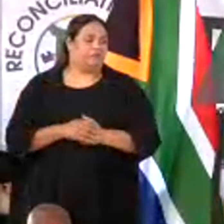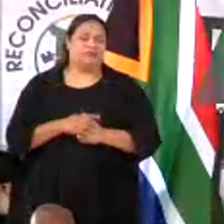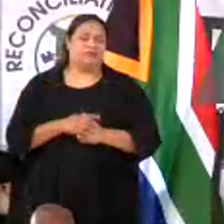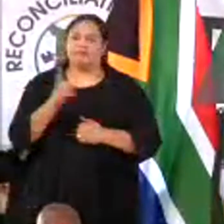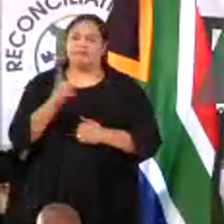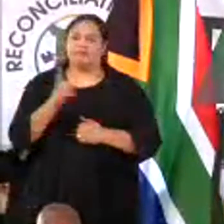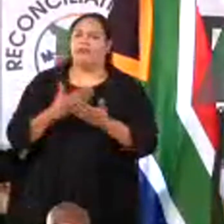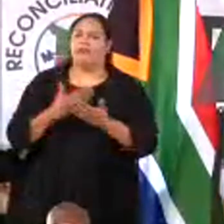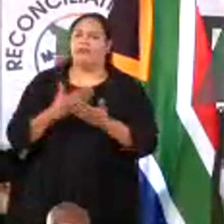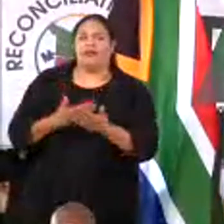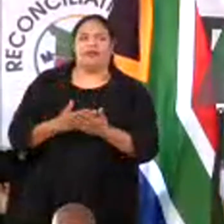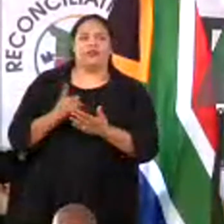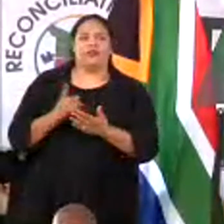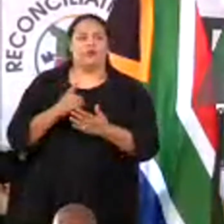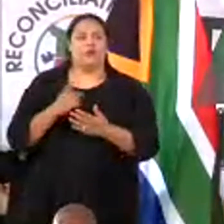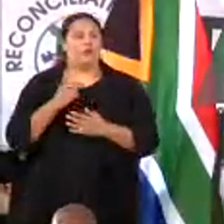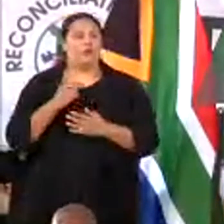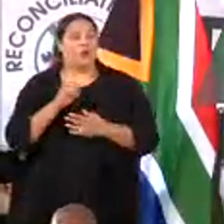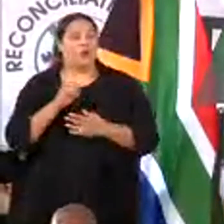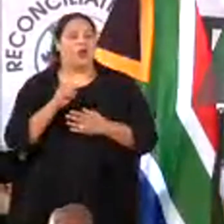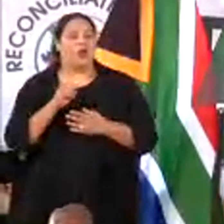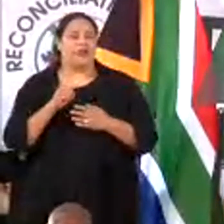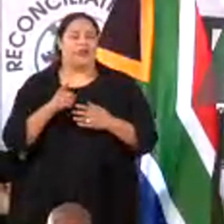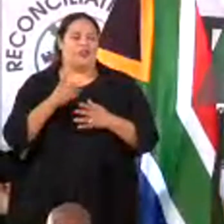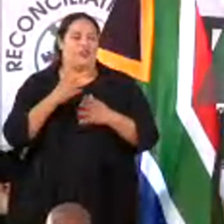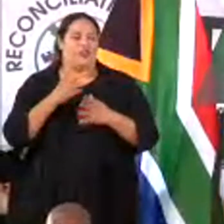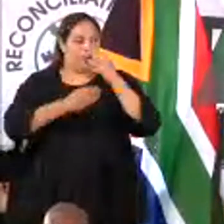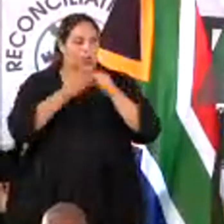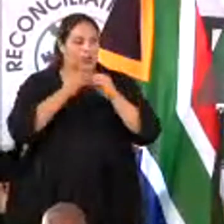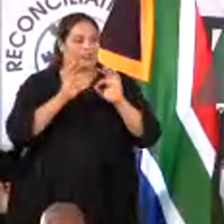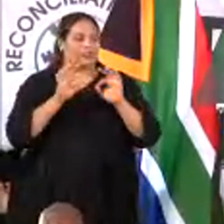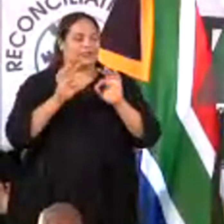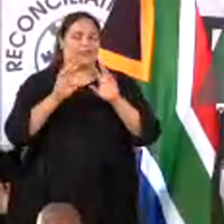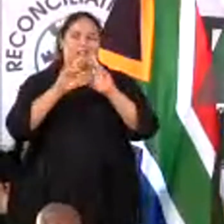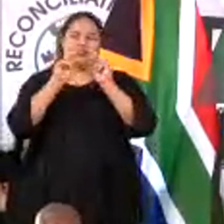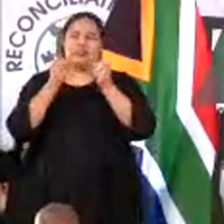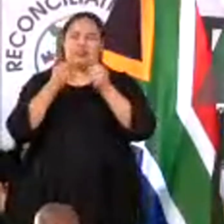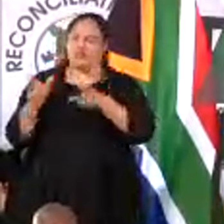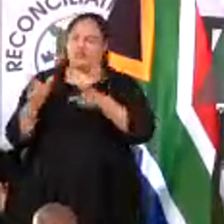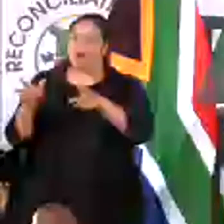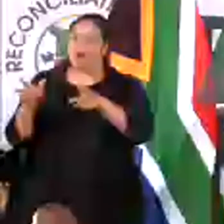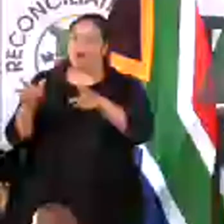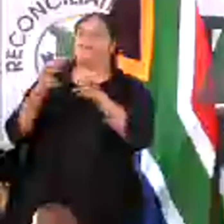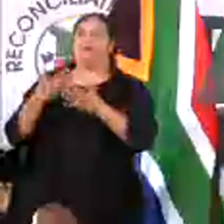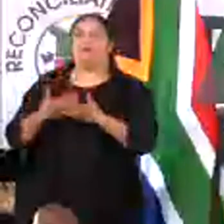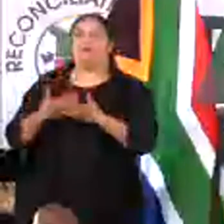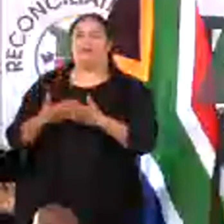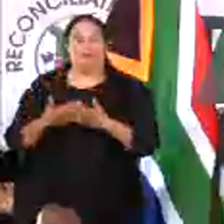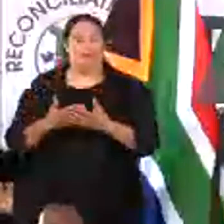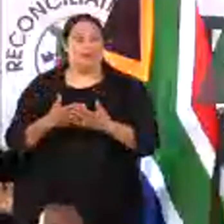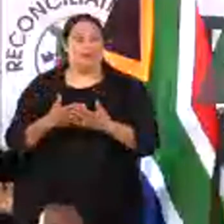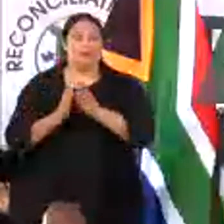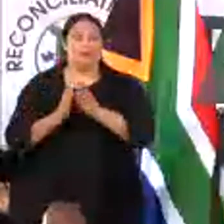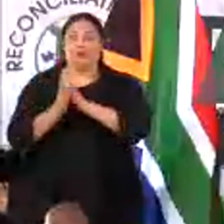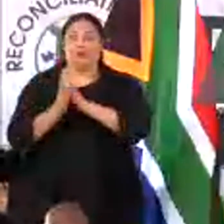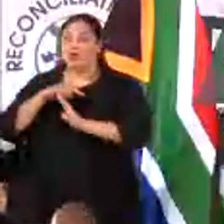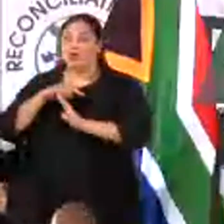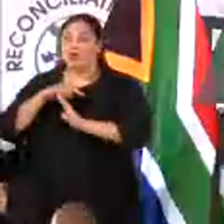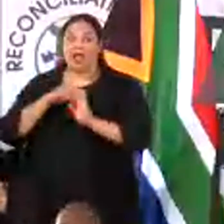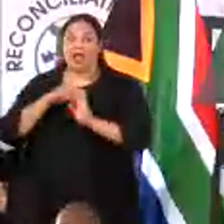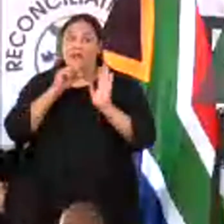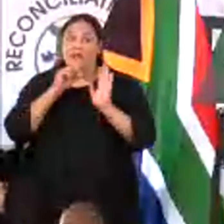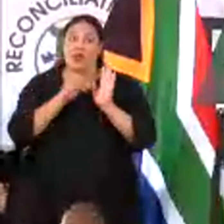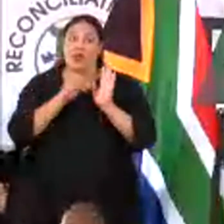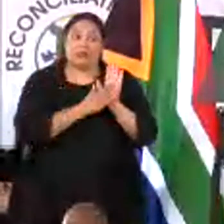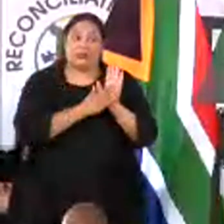They can also be a great lesson to the entire nation. Our history